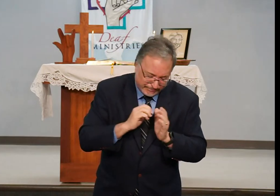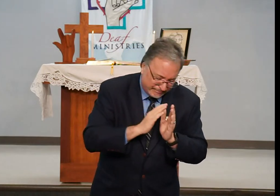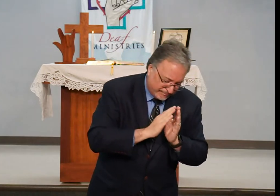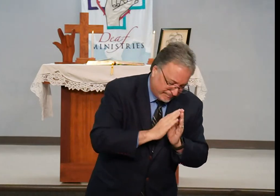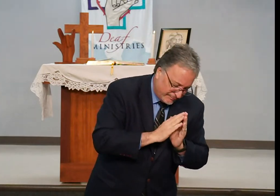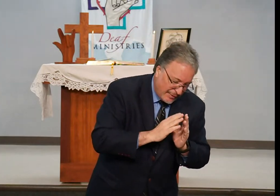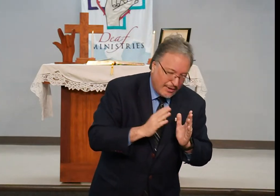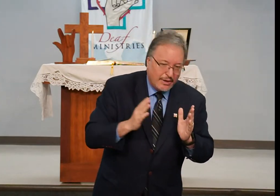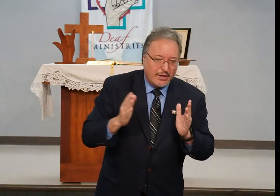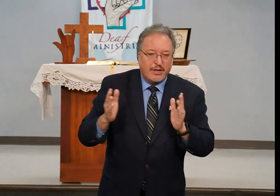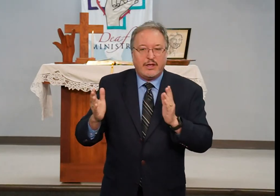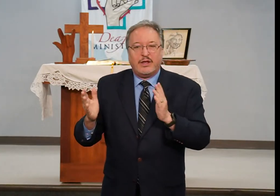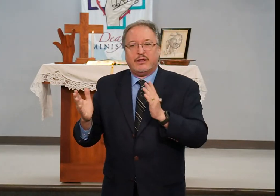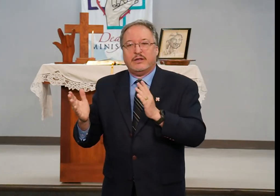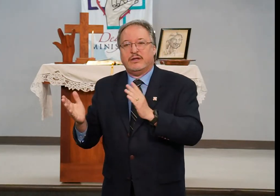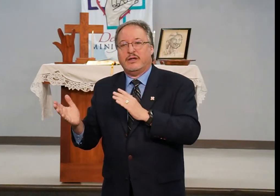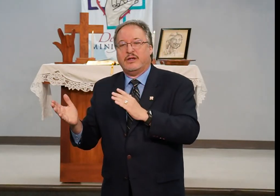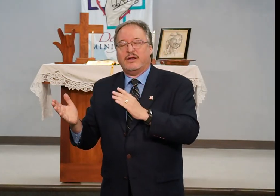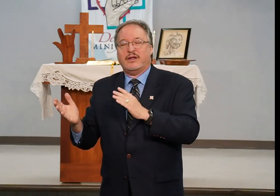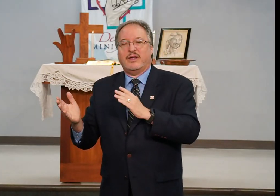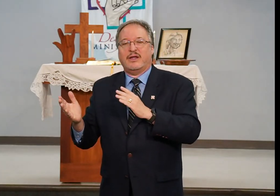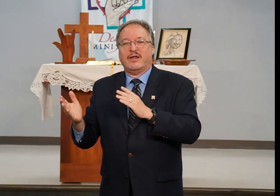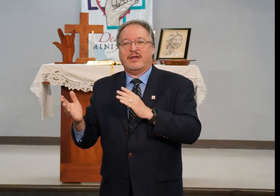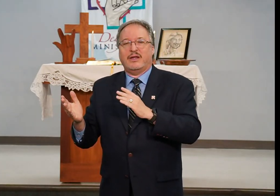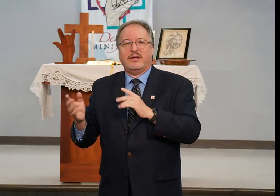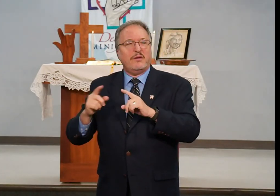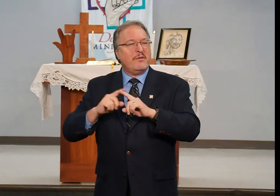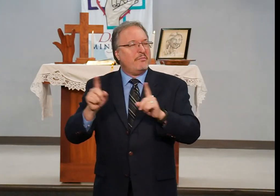was very humble after being healed.